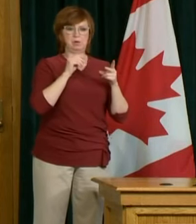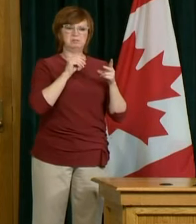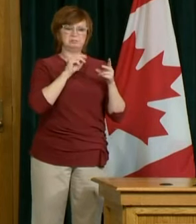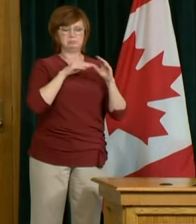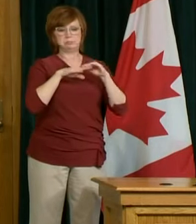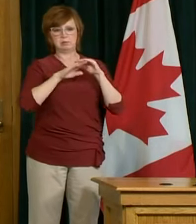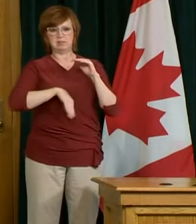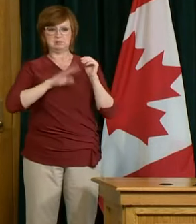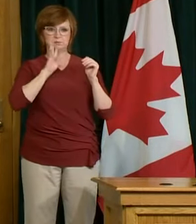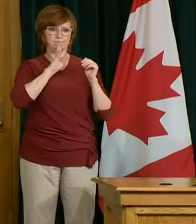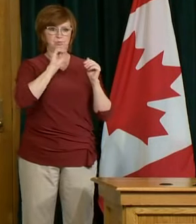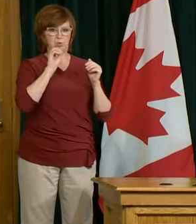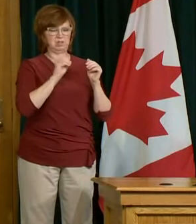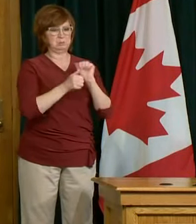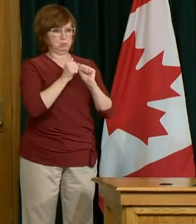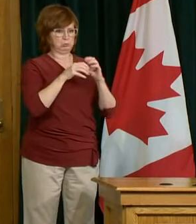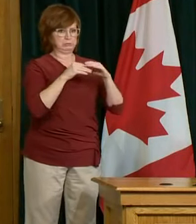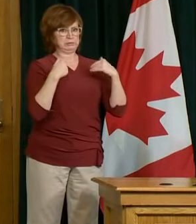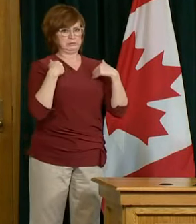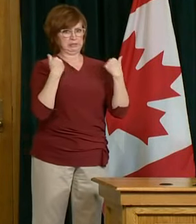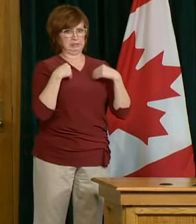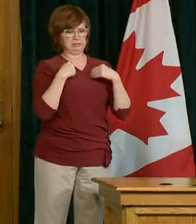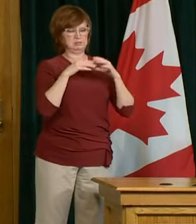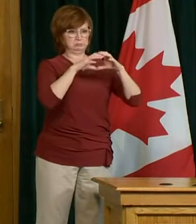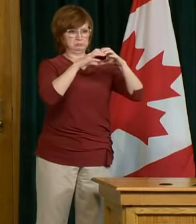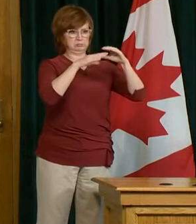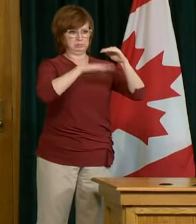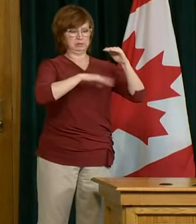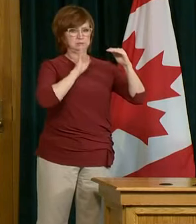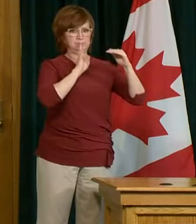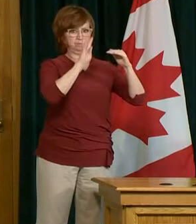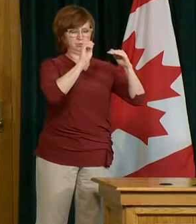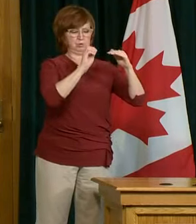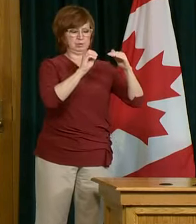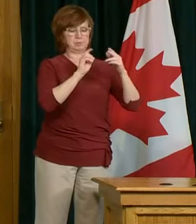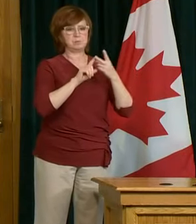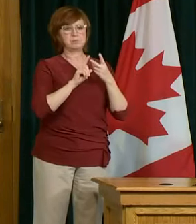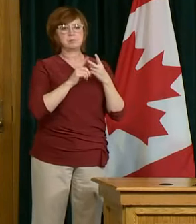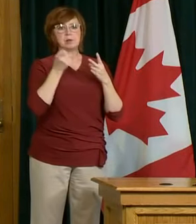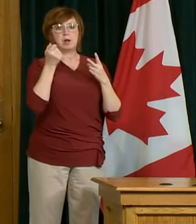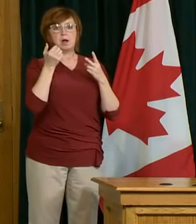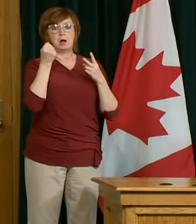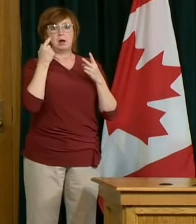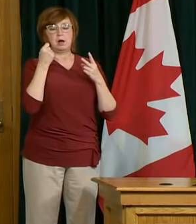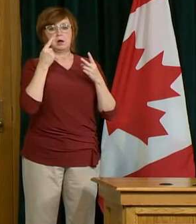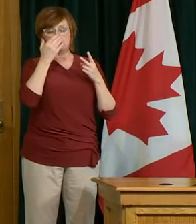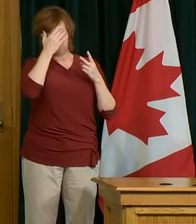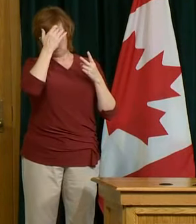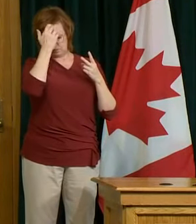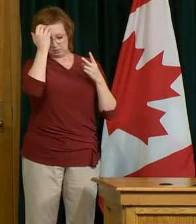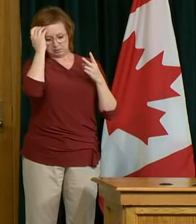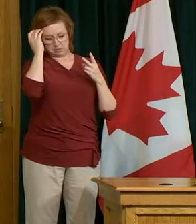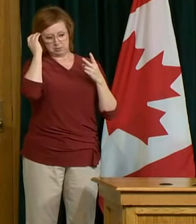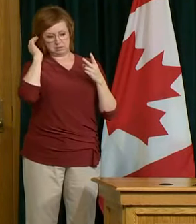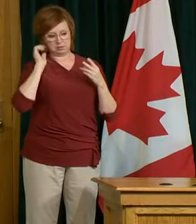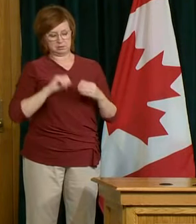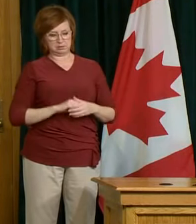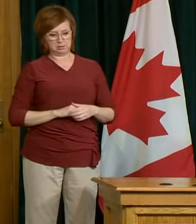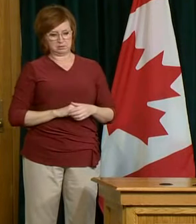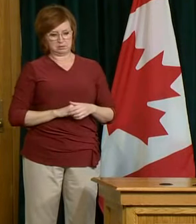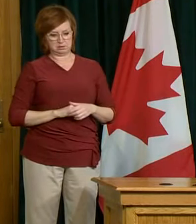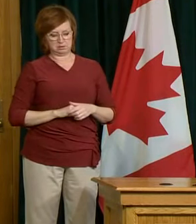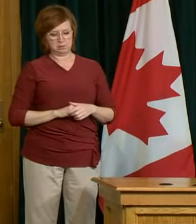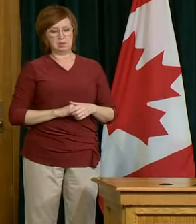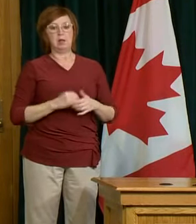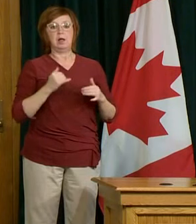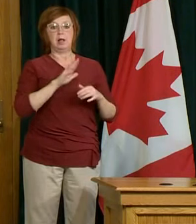Most households there are practicing physical distancing and and that is containing the spread. And